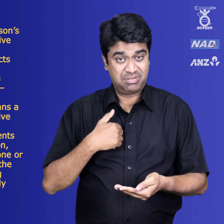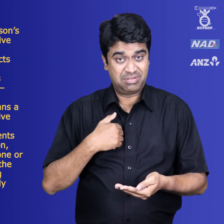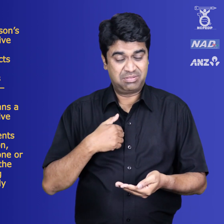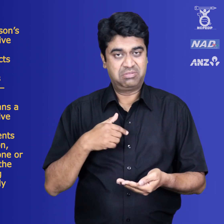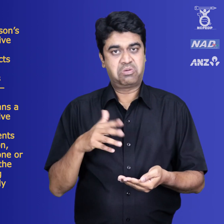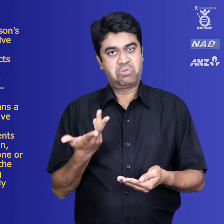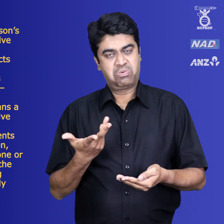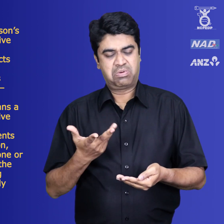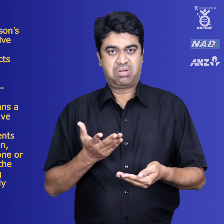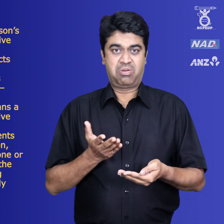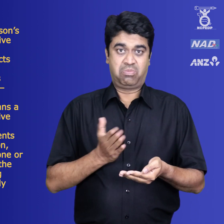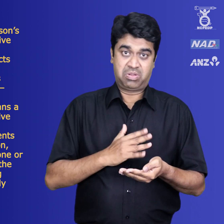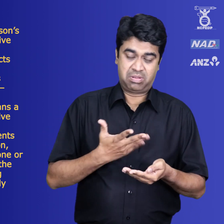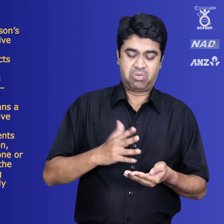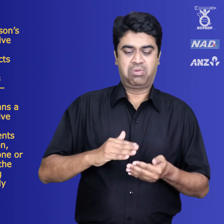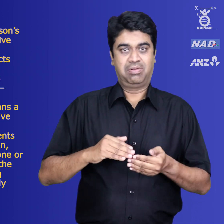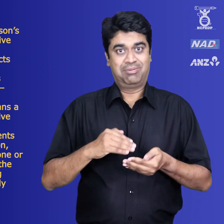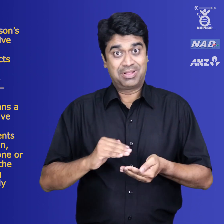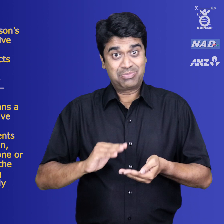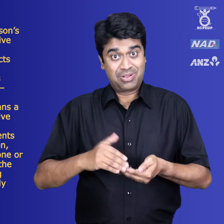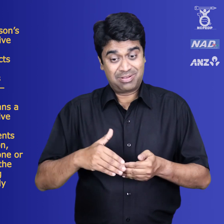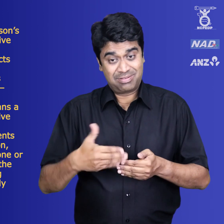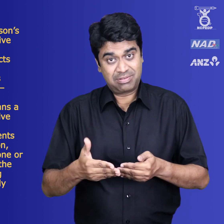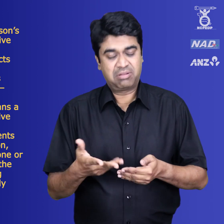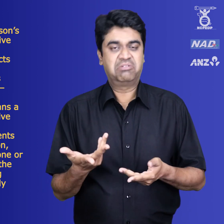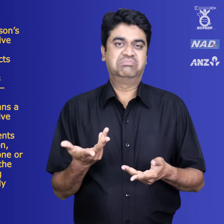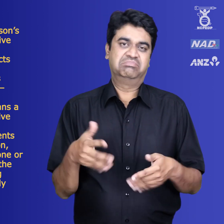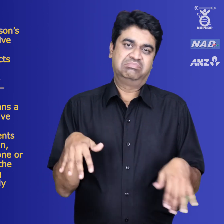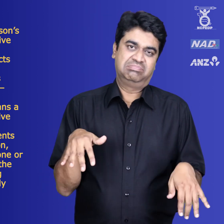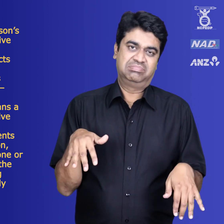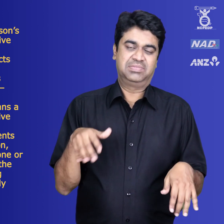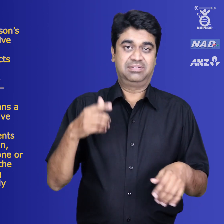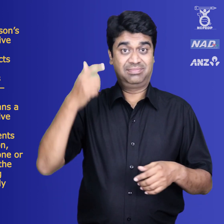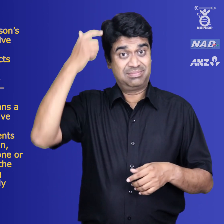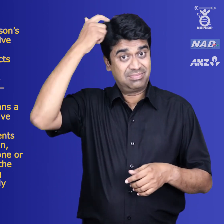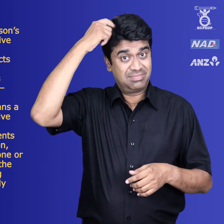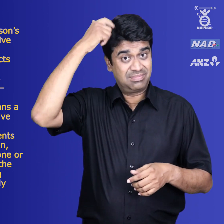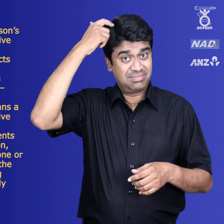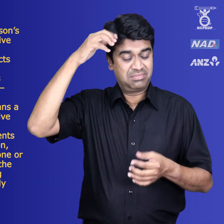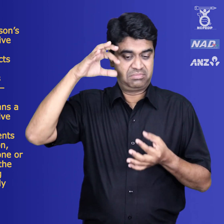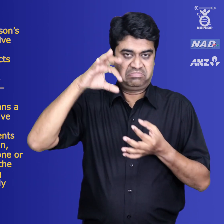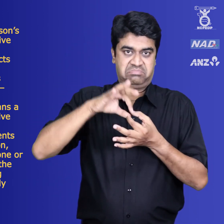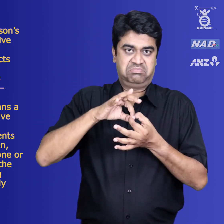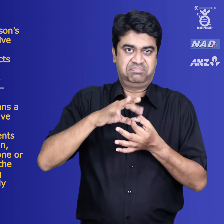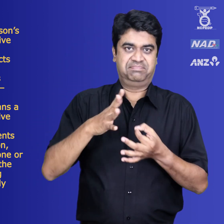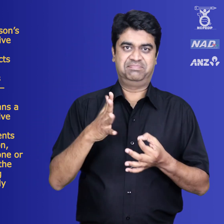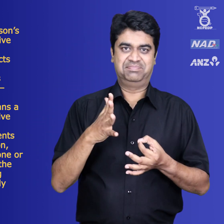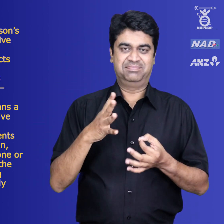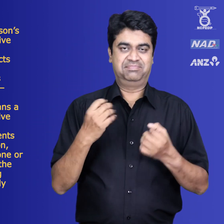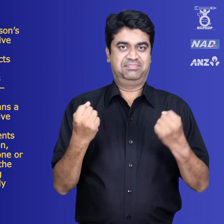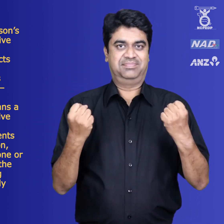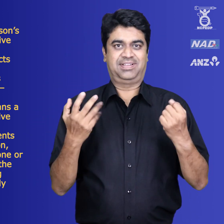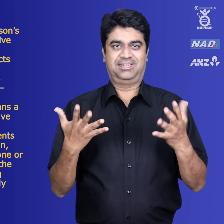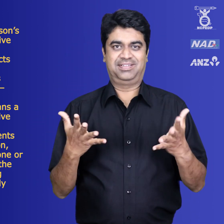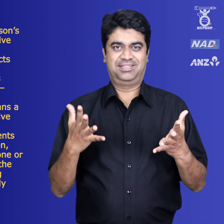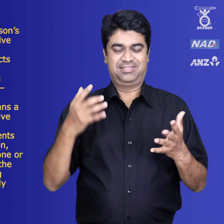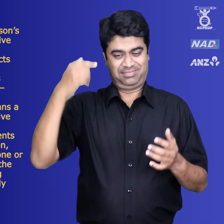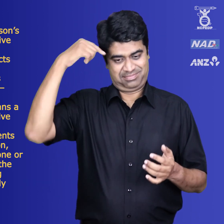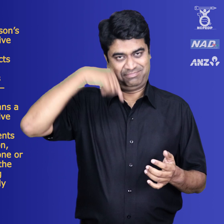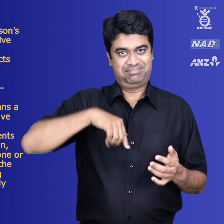one or more specific areas of the brain, usually occurring before,